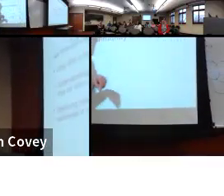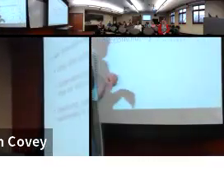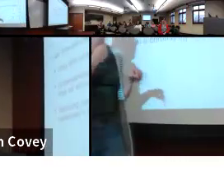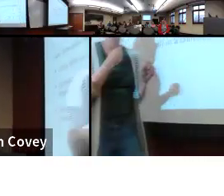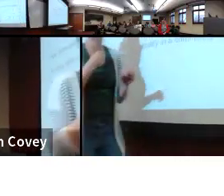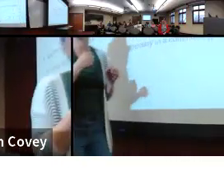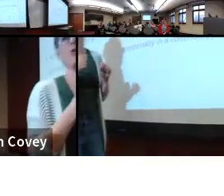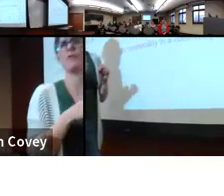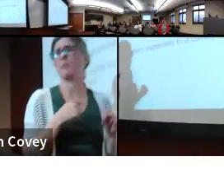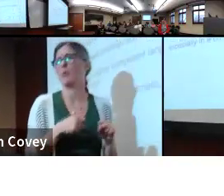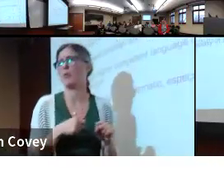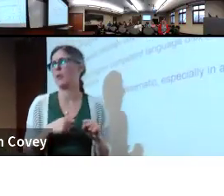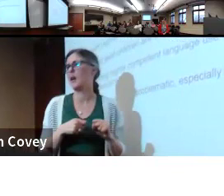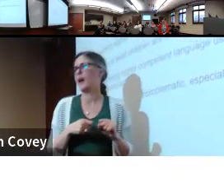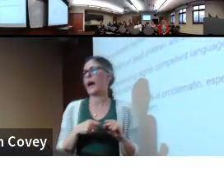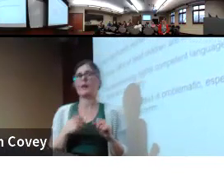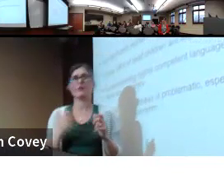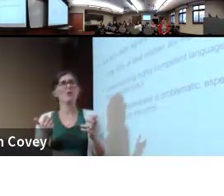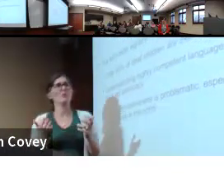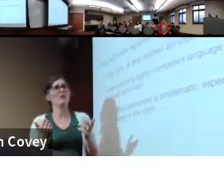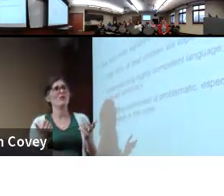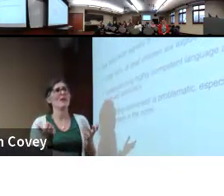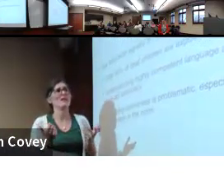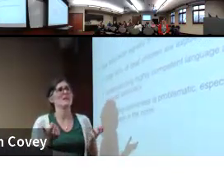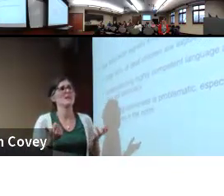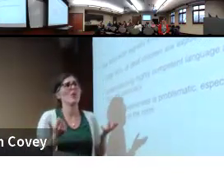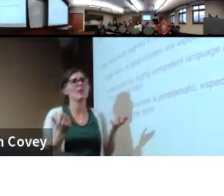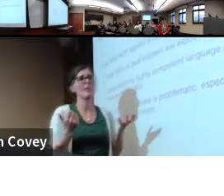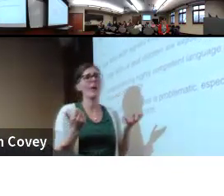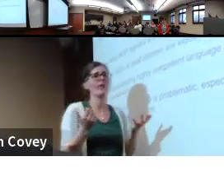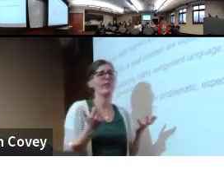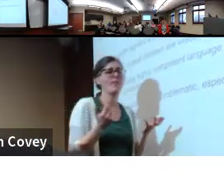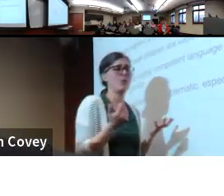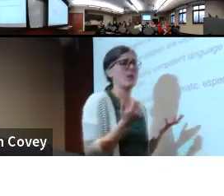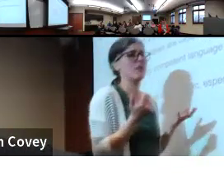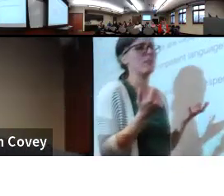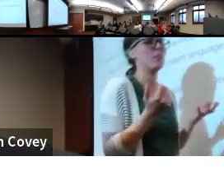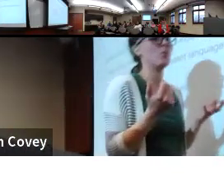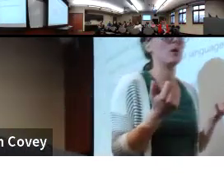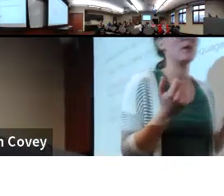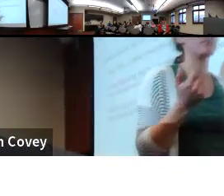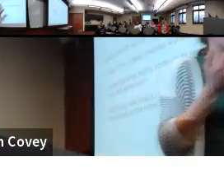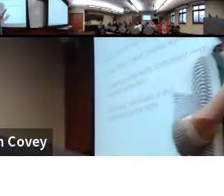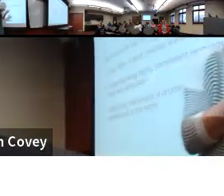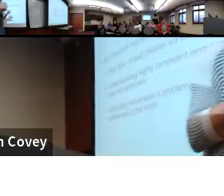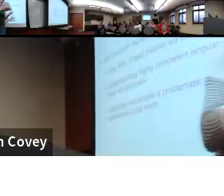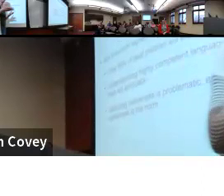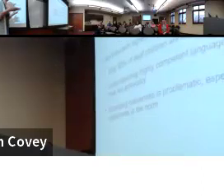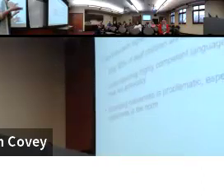late learners to people who've learned from birth? I told you before that it's only about 5% of people who can even